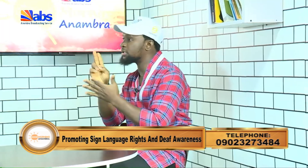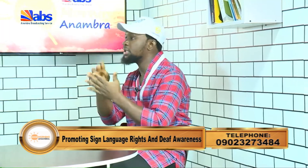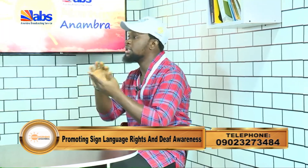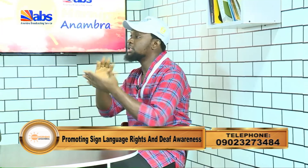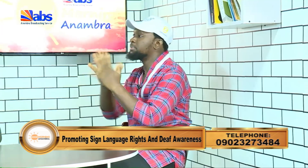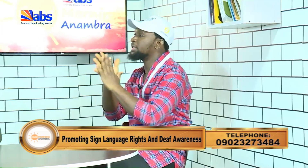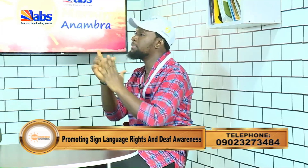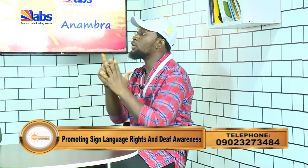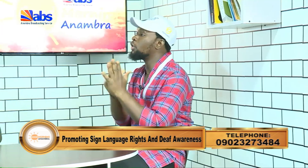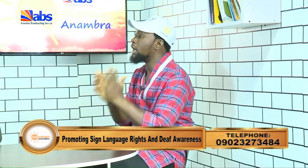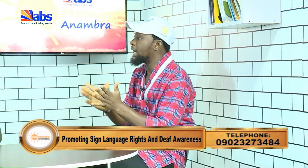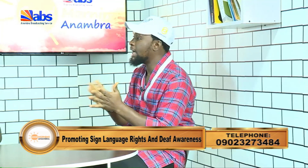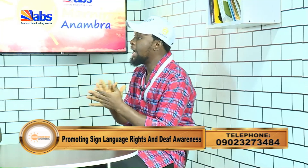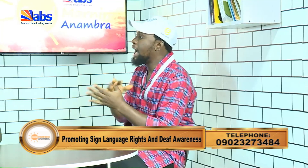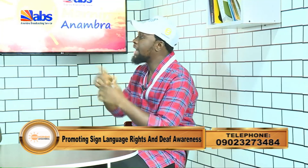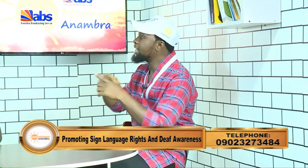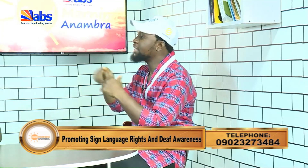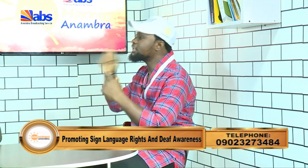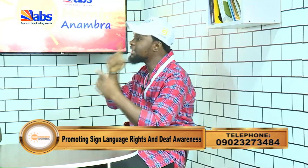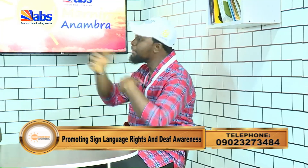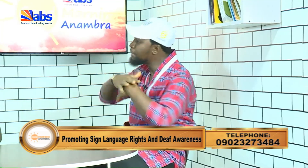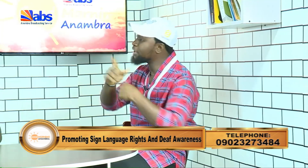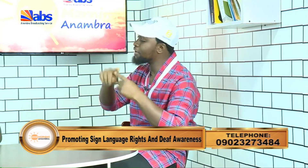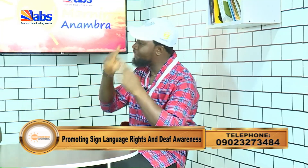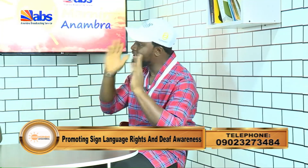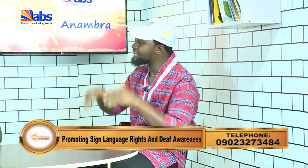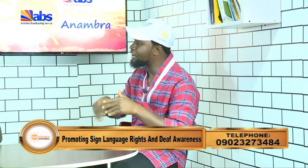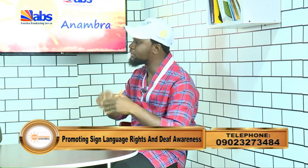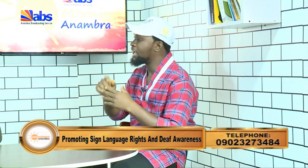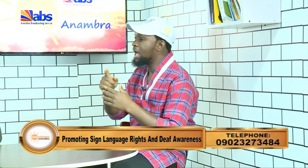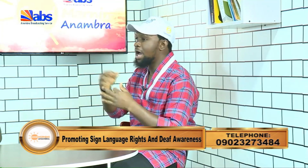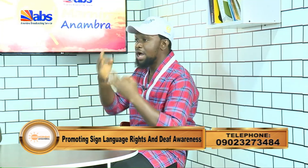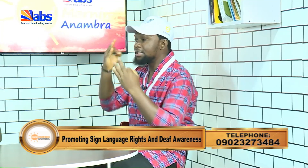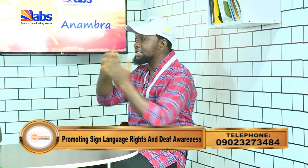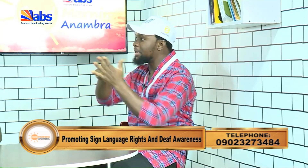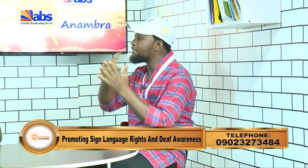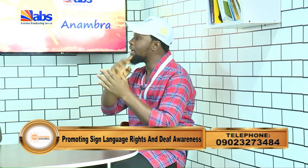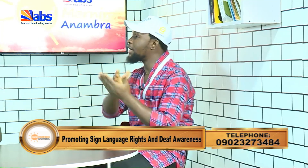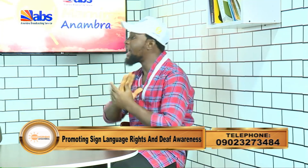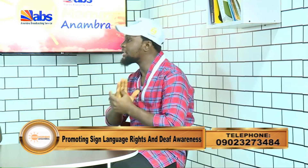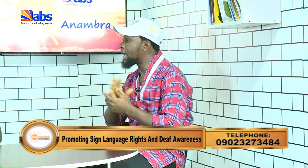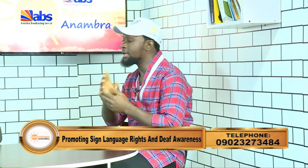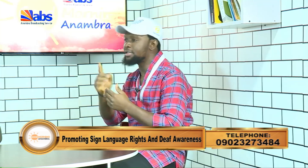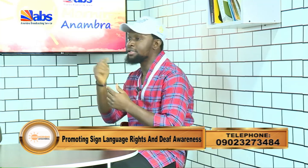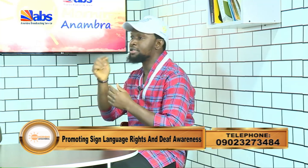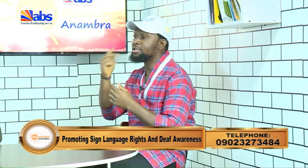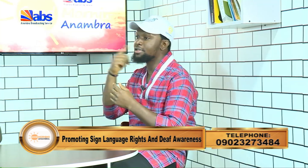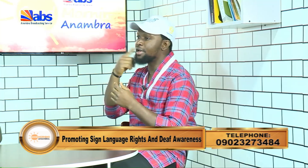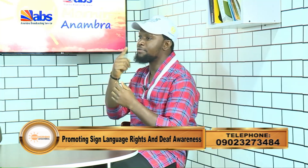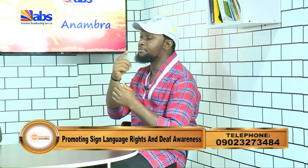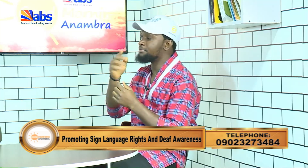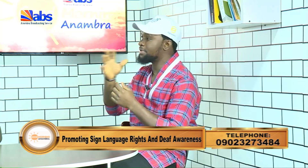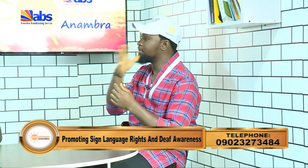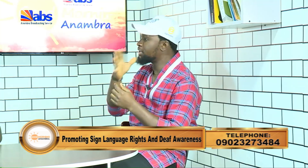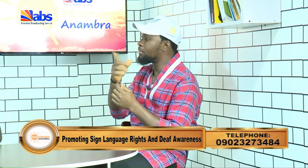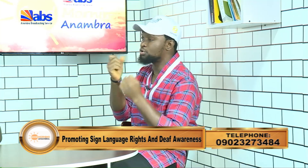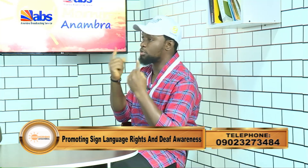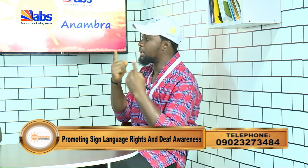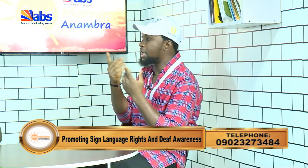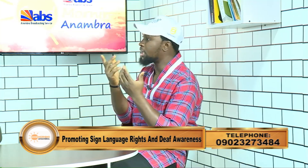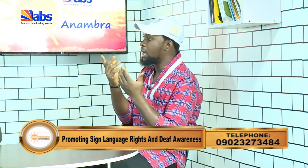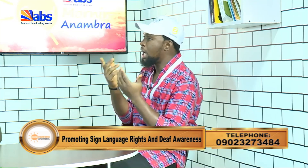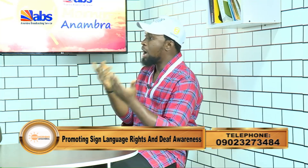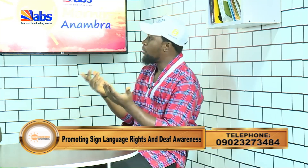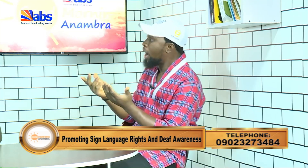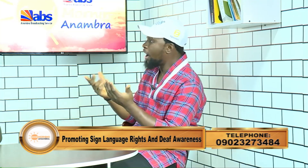graduate, she became a lawyer, and then she came back to her father's house and demanded for her right. And the mother was surprised,